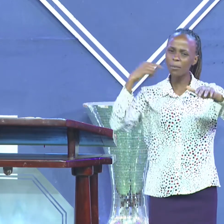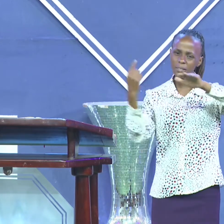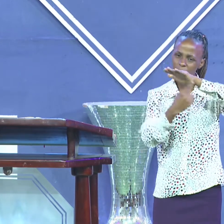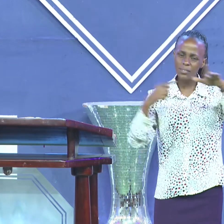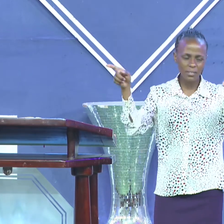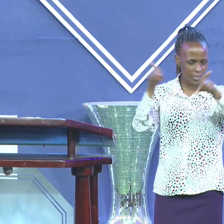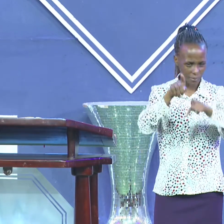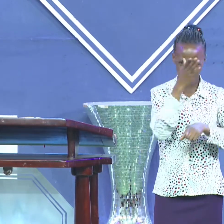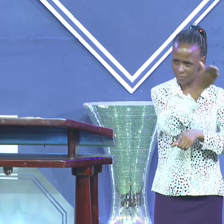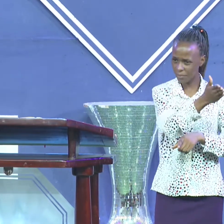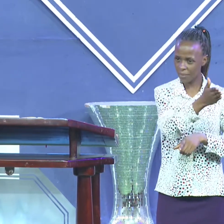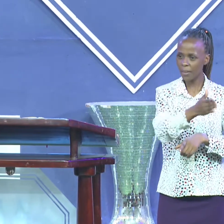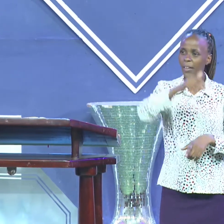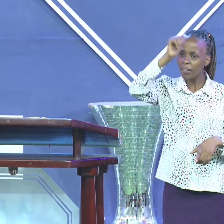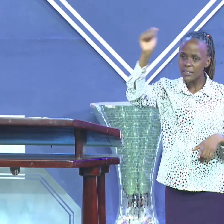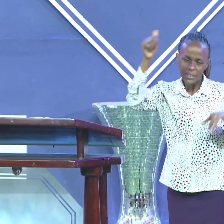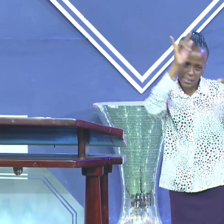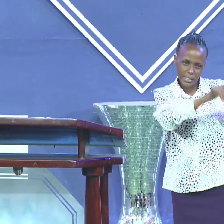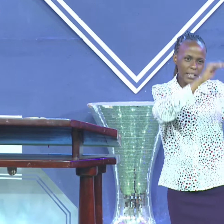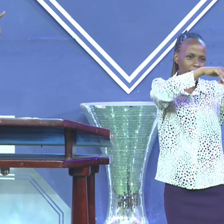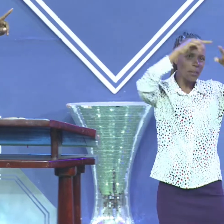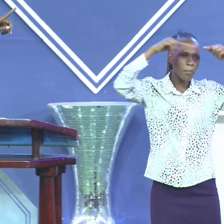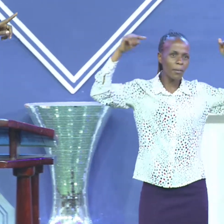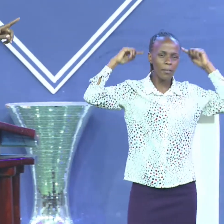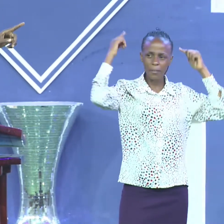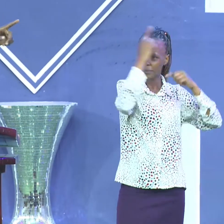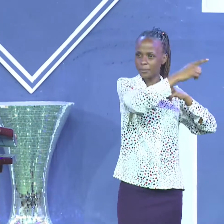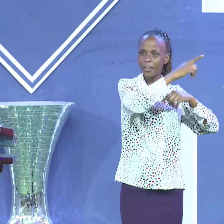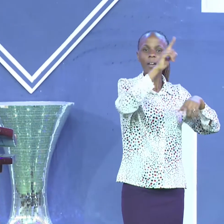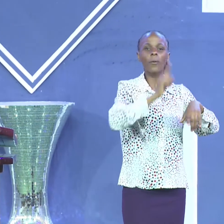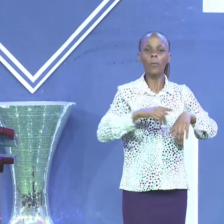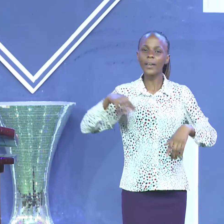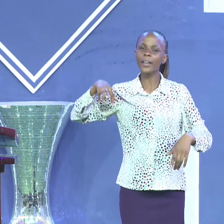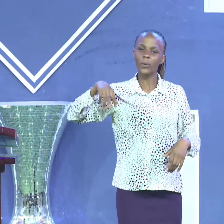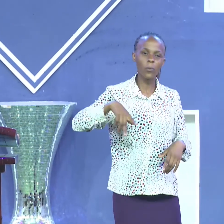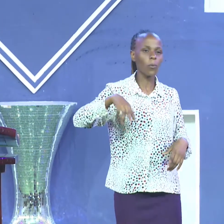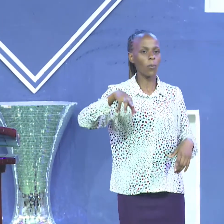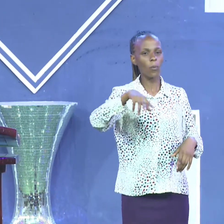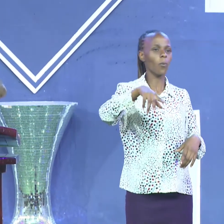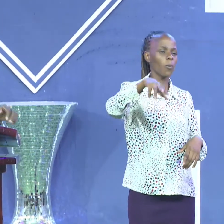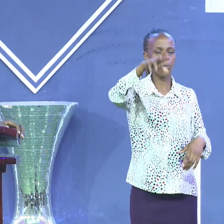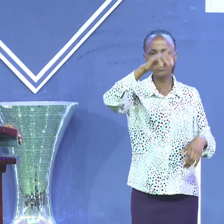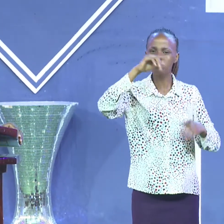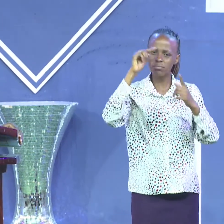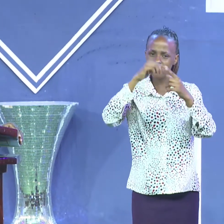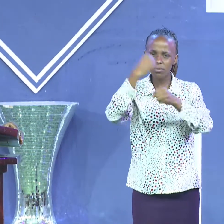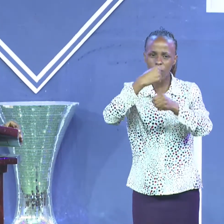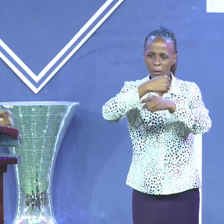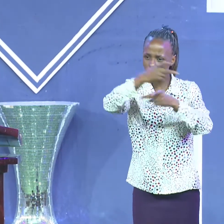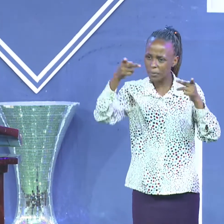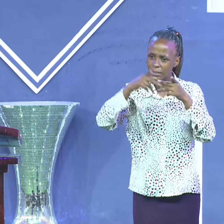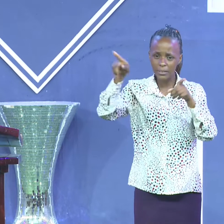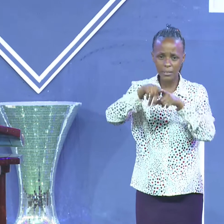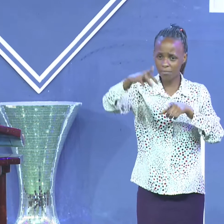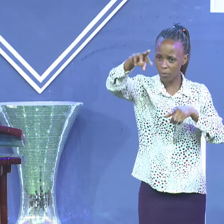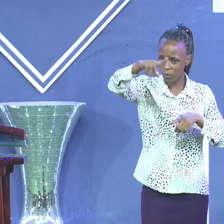captivity. Think about that situation. I would stay in Chikoni here. I would walk on foot to go where I